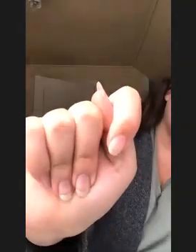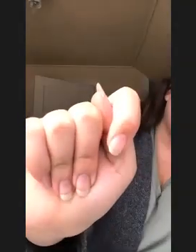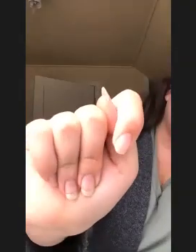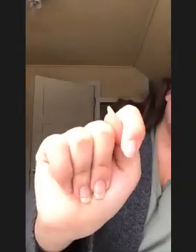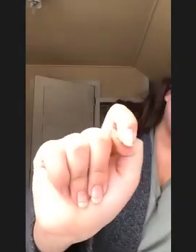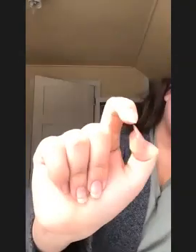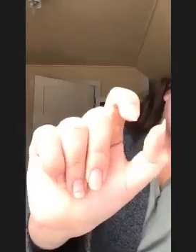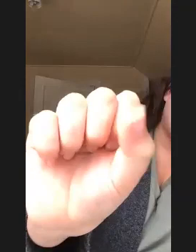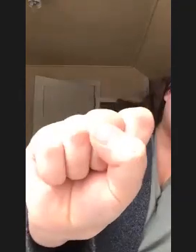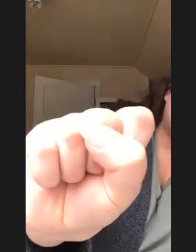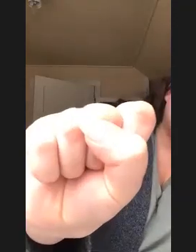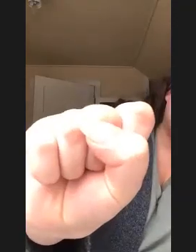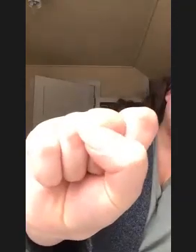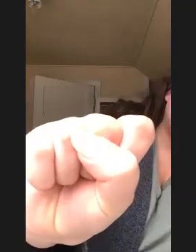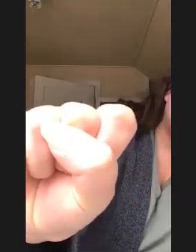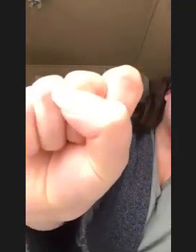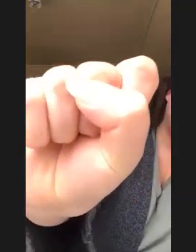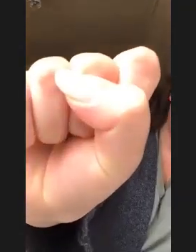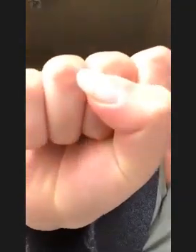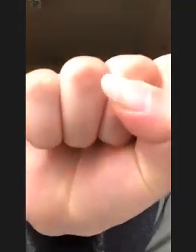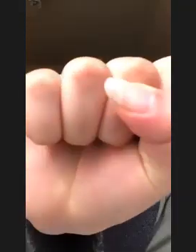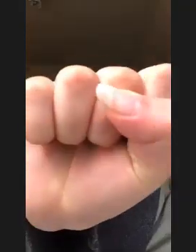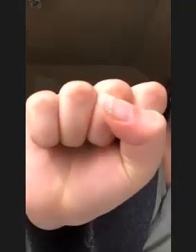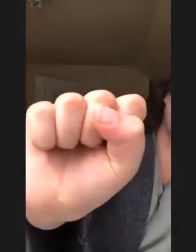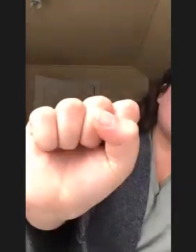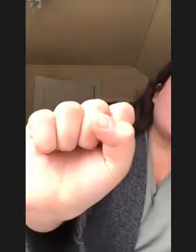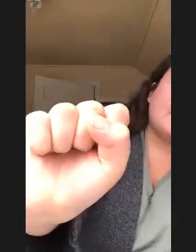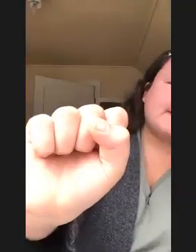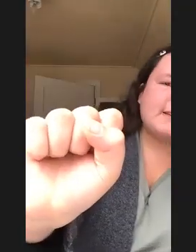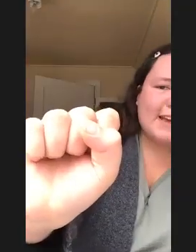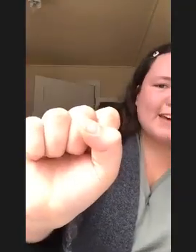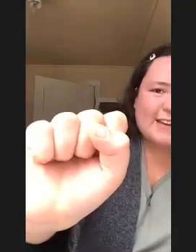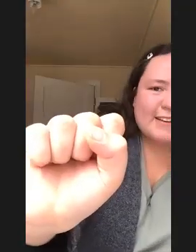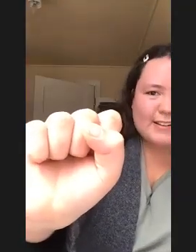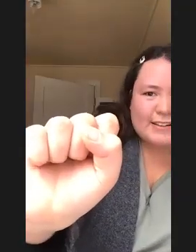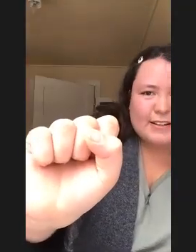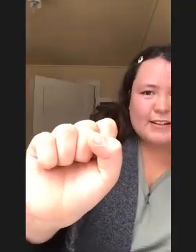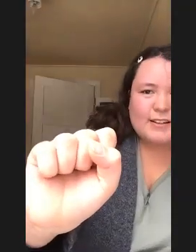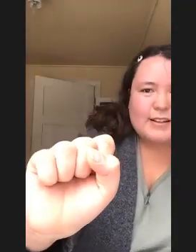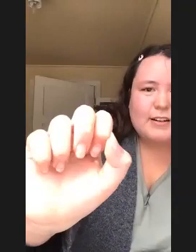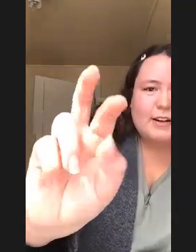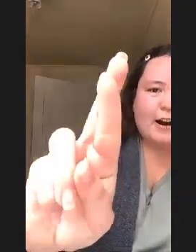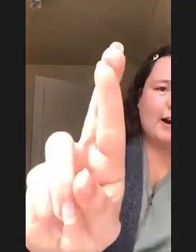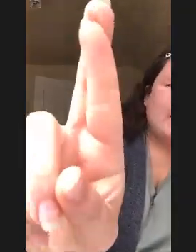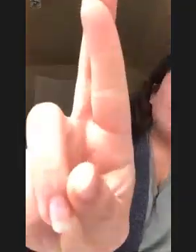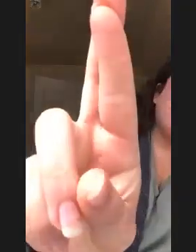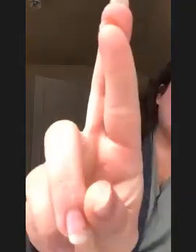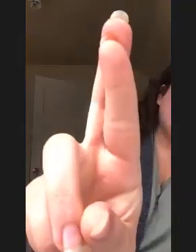S. S, kind of do a fist. Yeah. R. R,